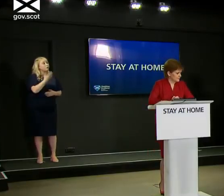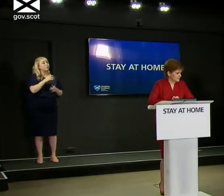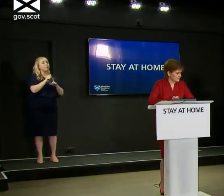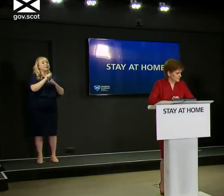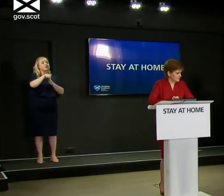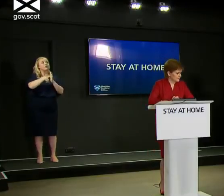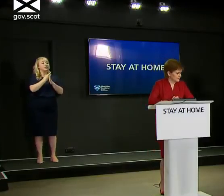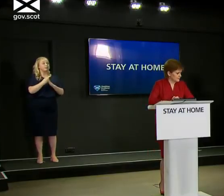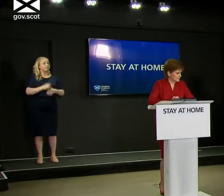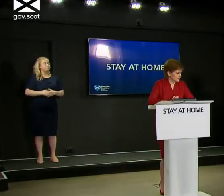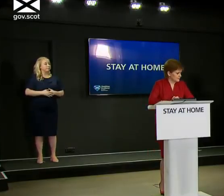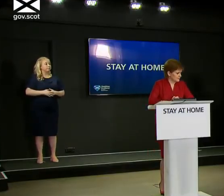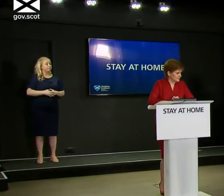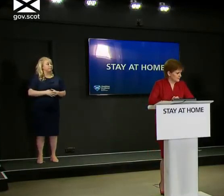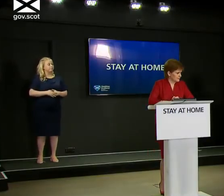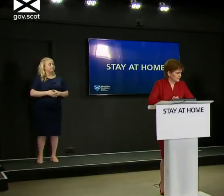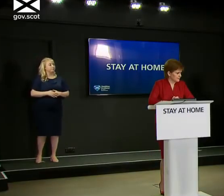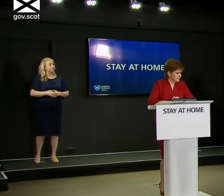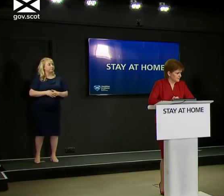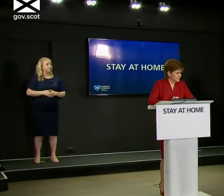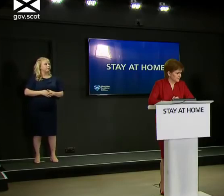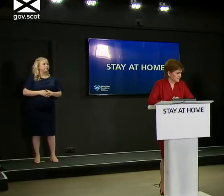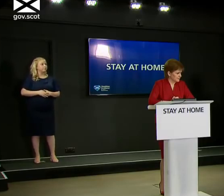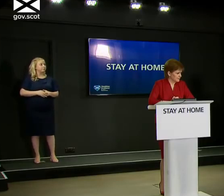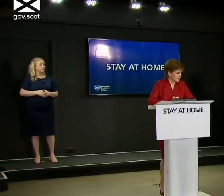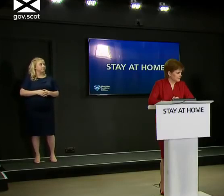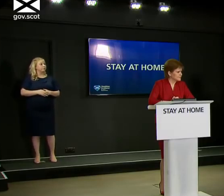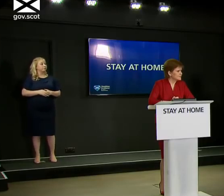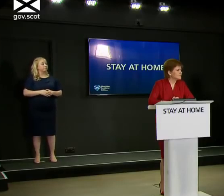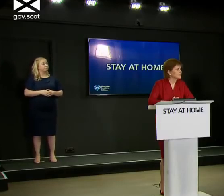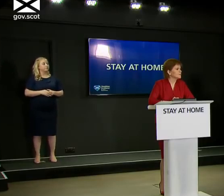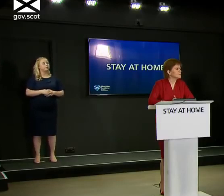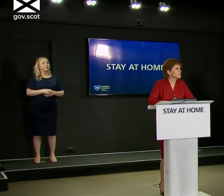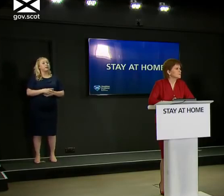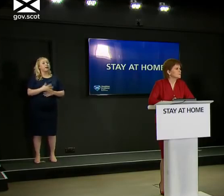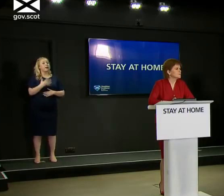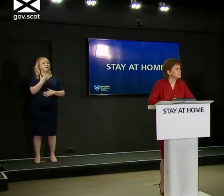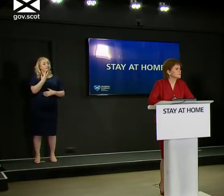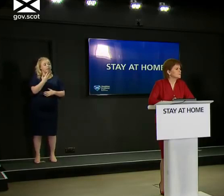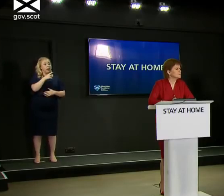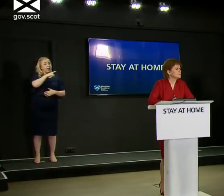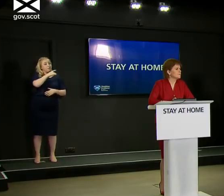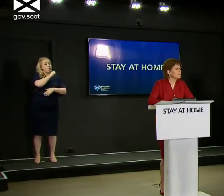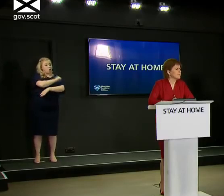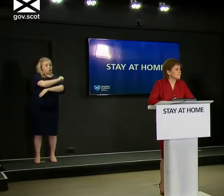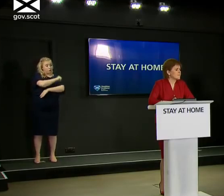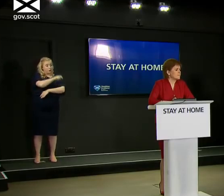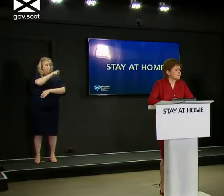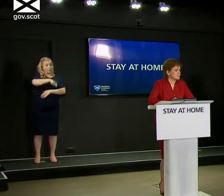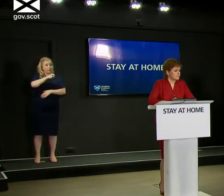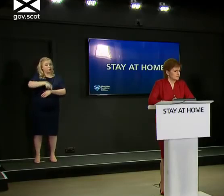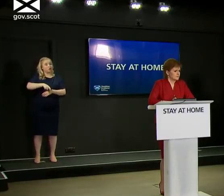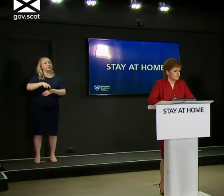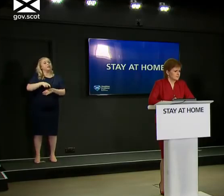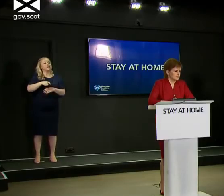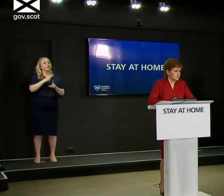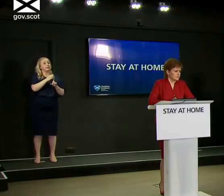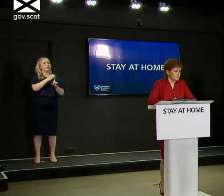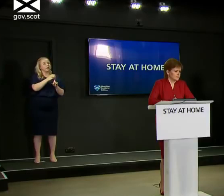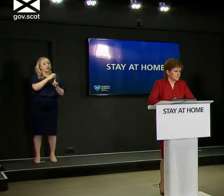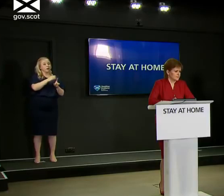Good afternoon, First Minister. It's emerged that five hospital patients were discharged to the home farm care home